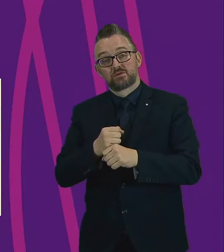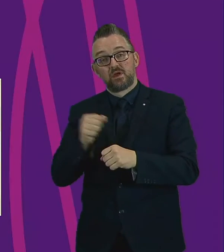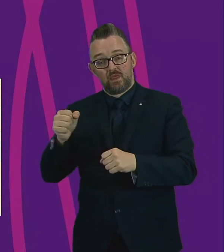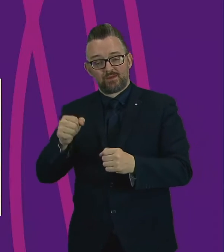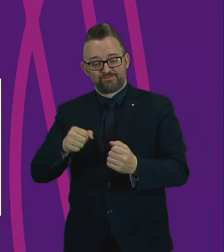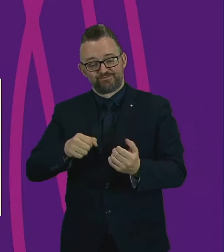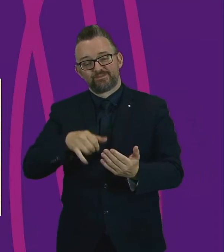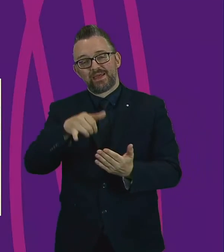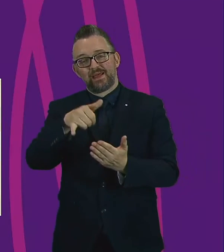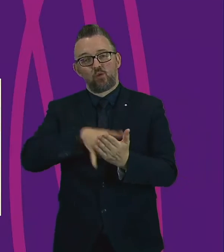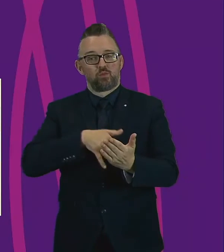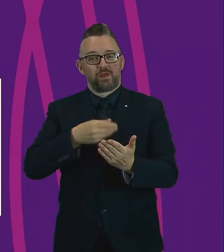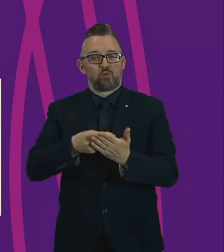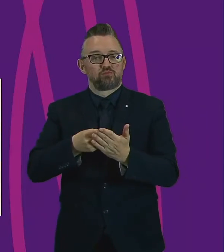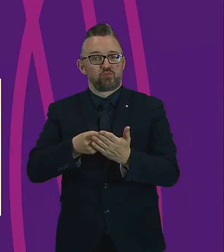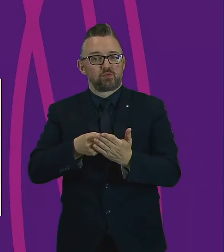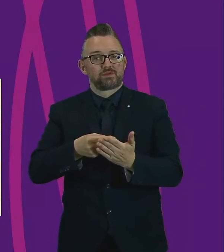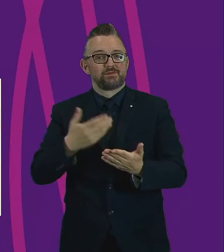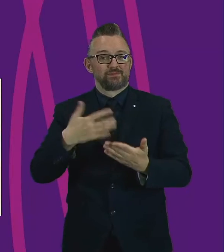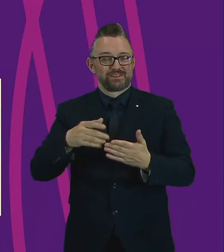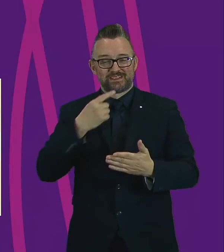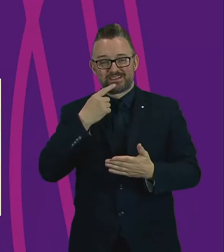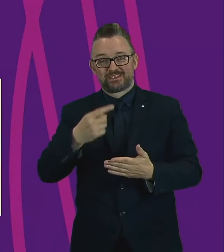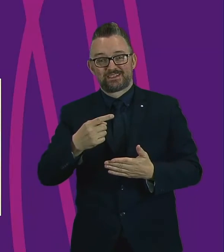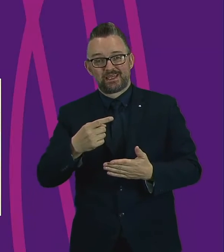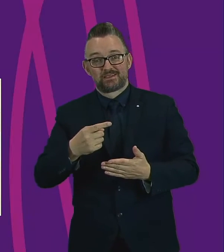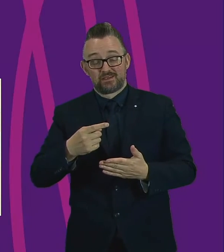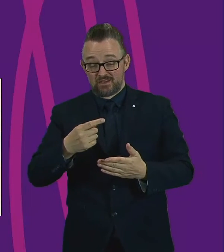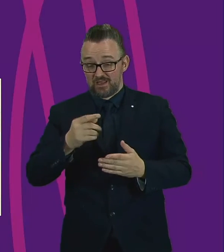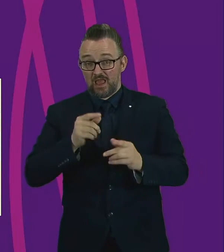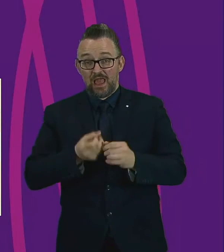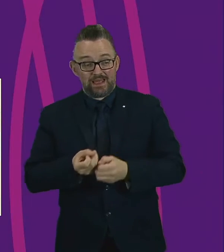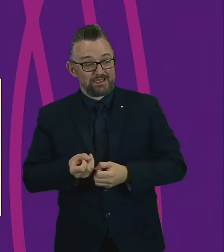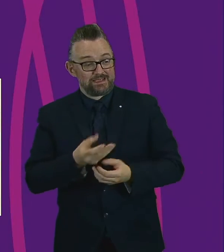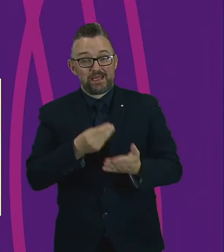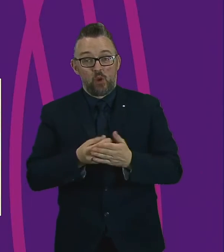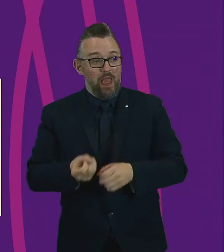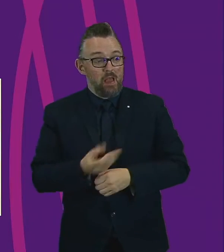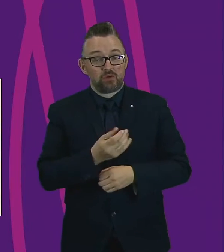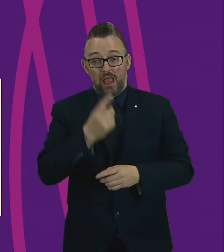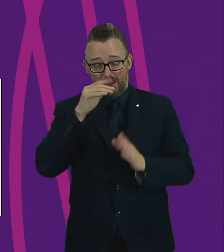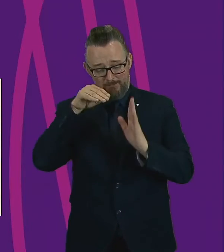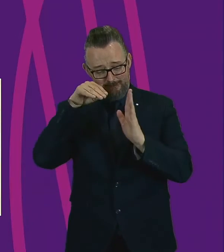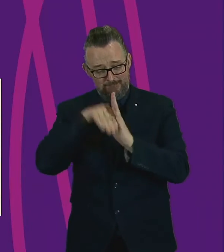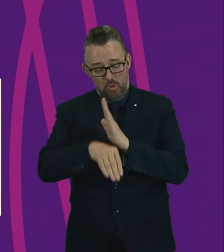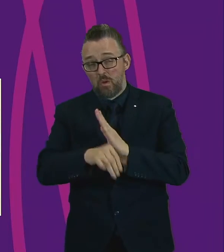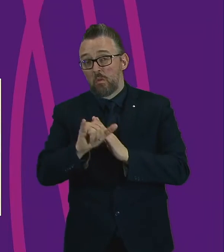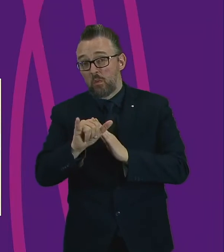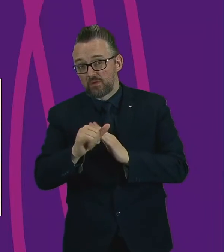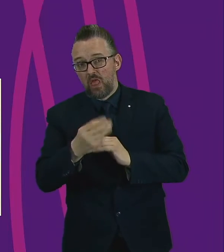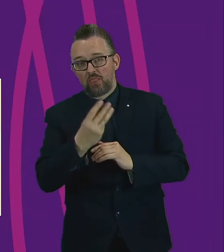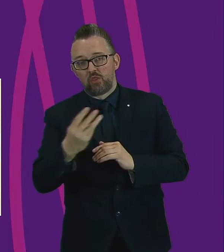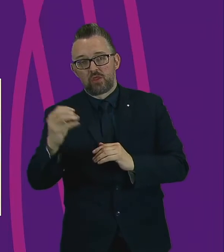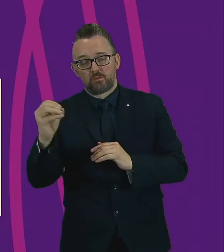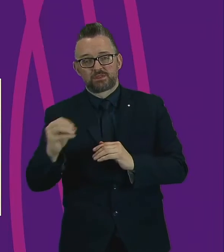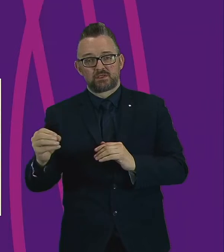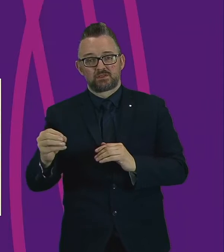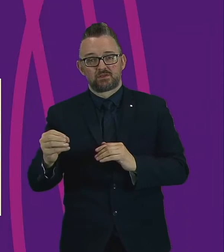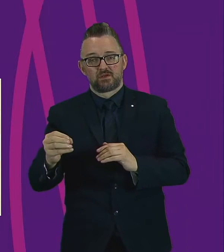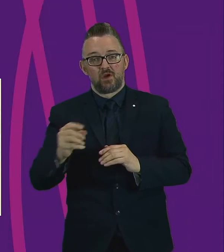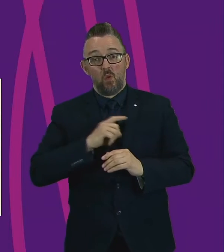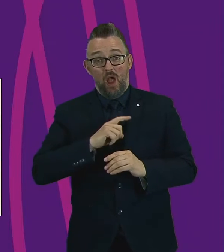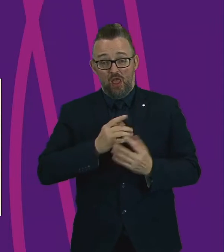report highlighted that Scotland's economic output could decline by as much as 33% simply in the period of